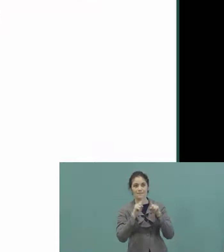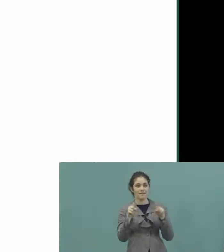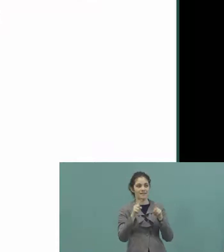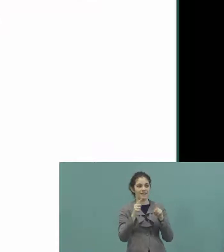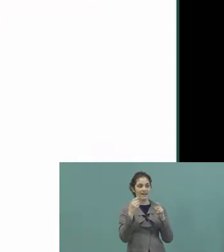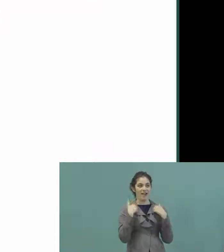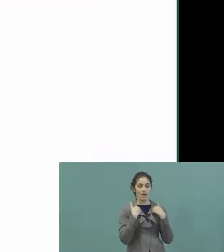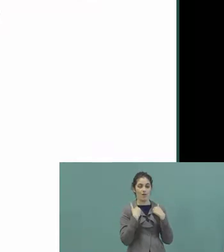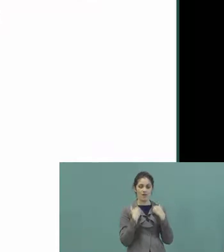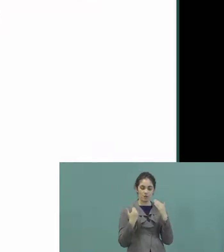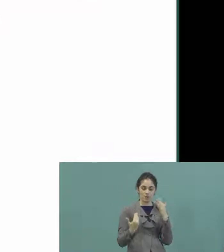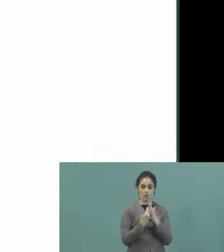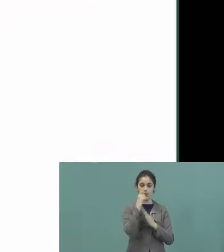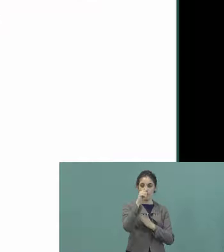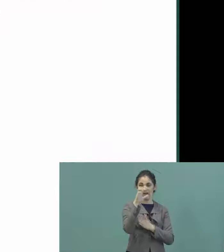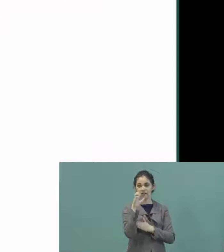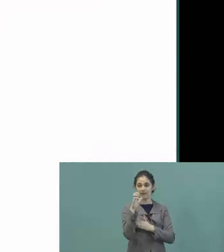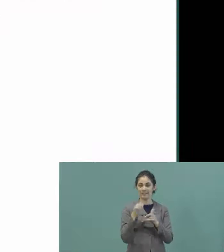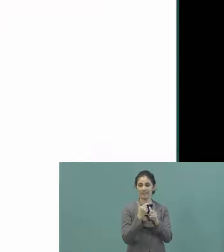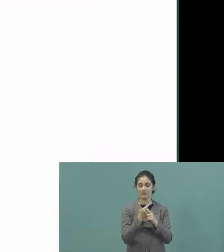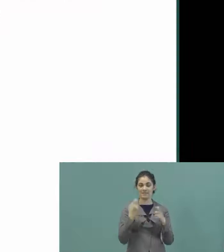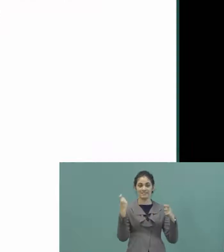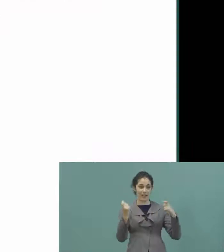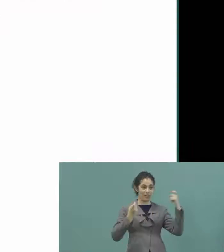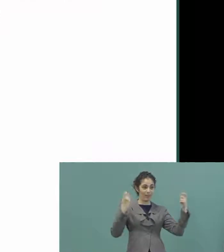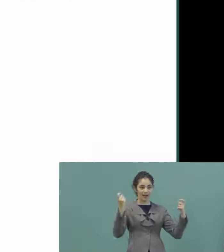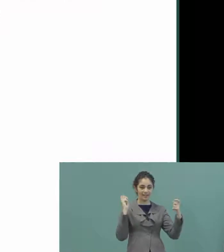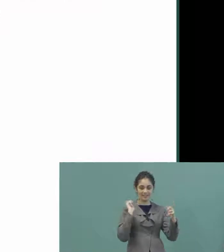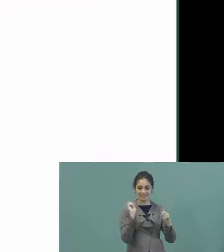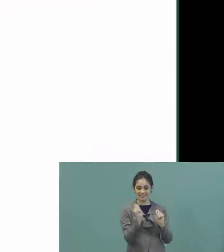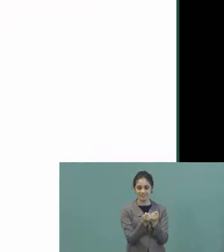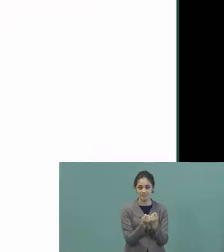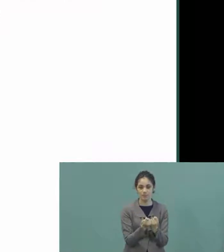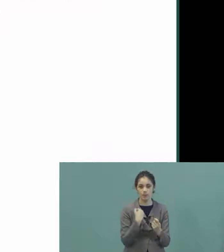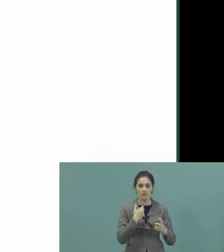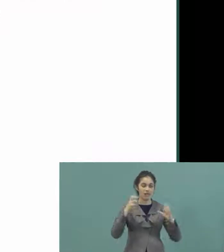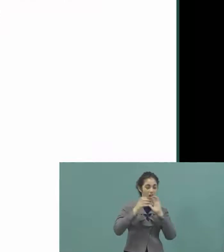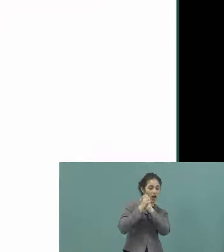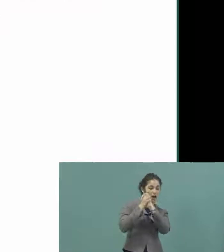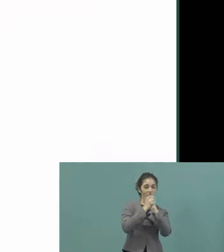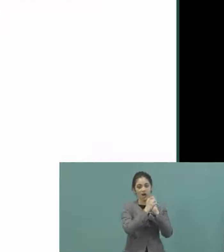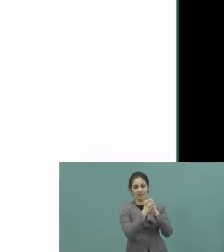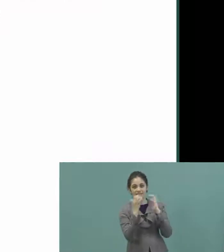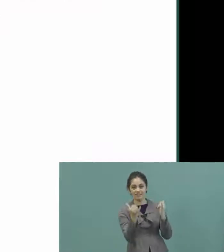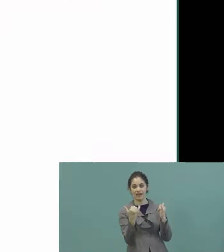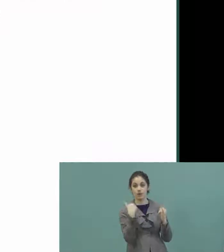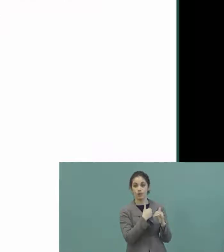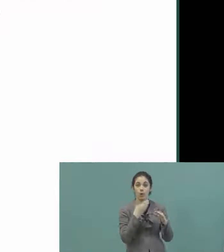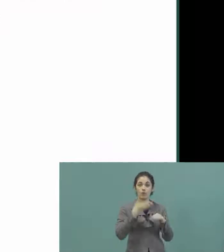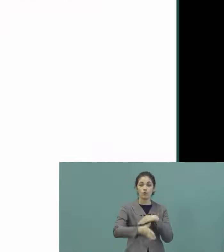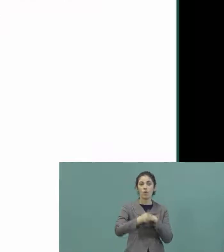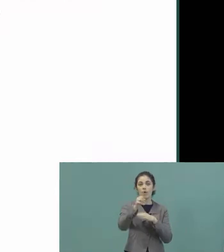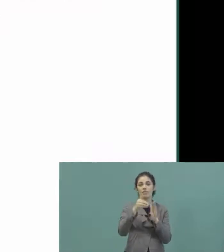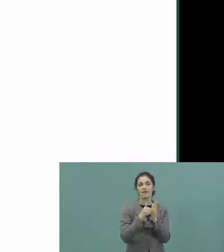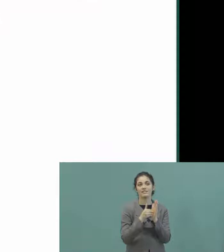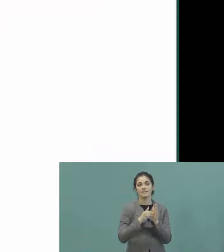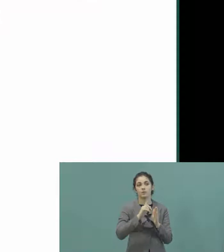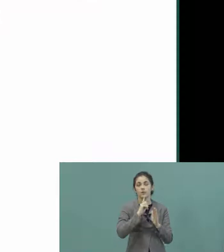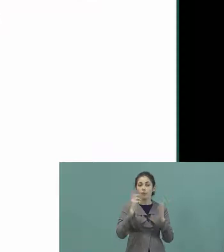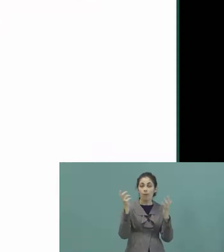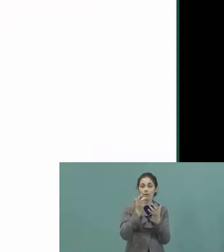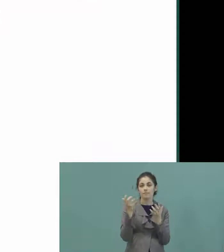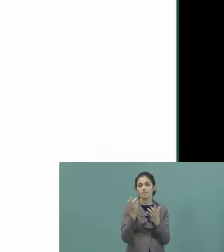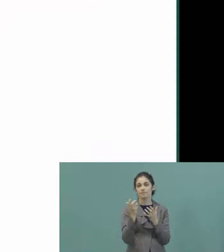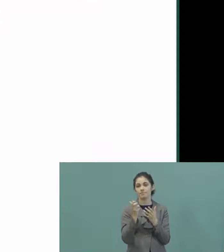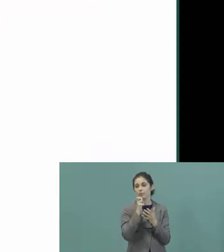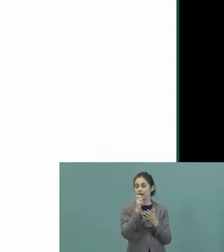every time we get to a new 100, we as a team, we cheer, and we're now over 1,000, which is phenomenal, but